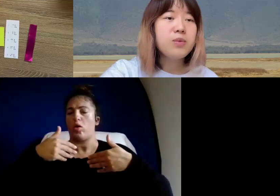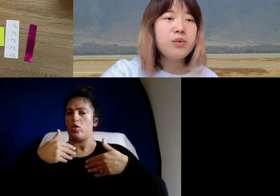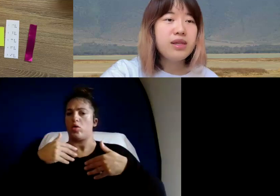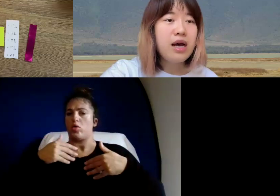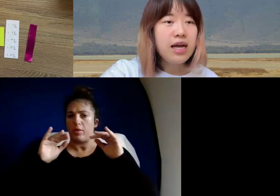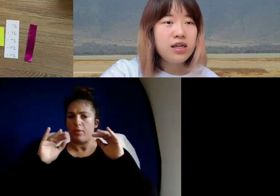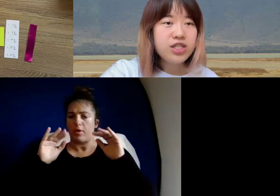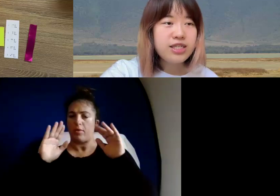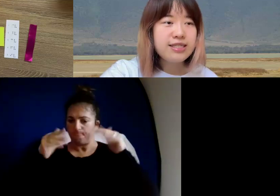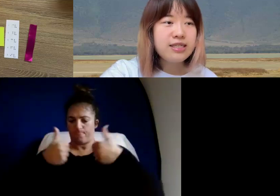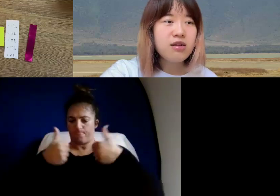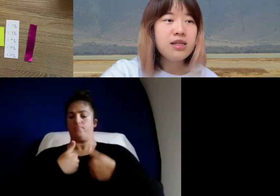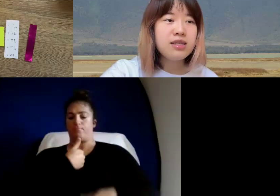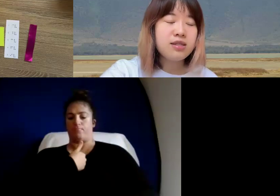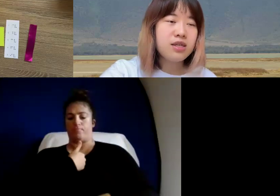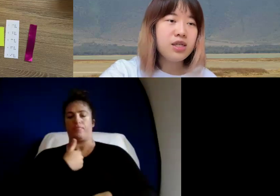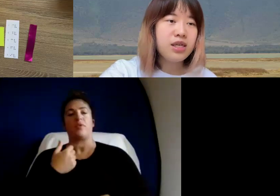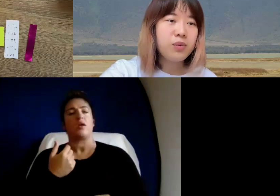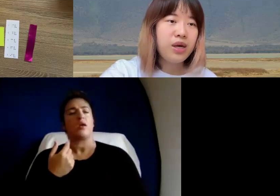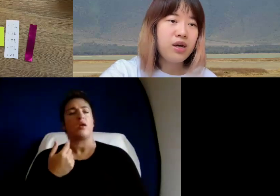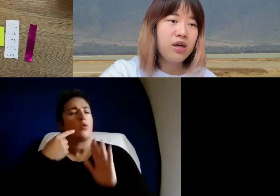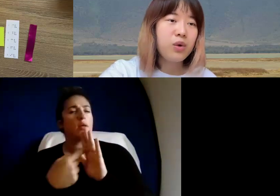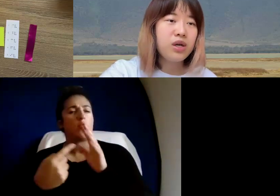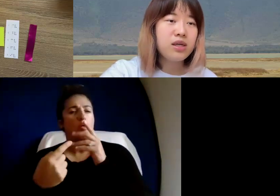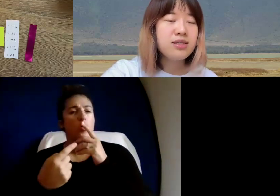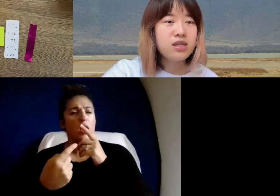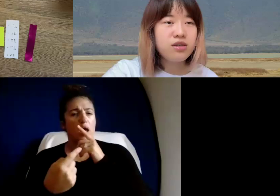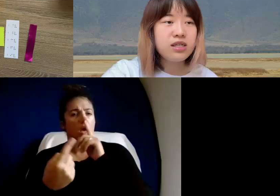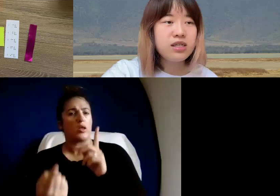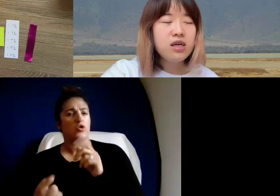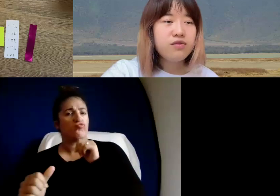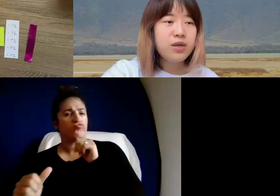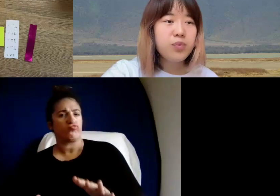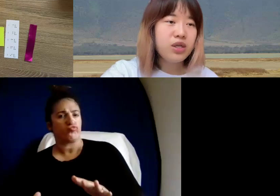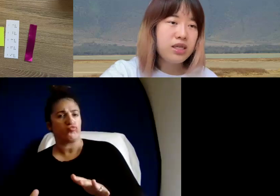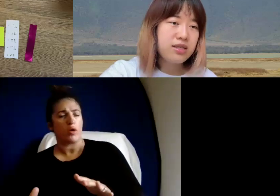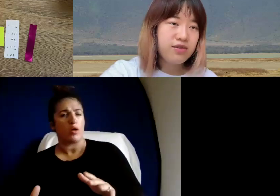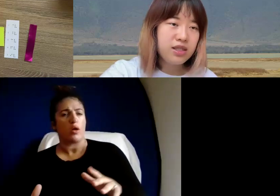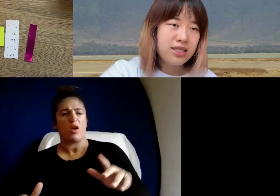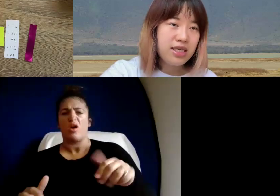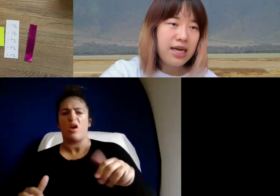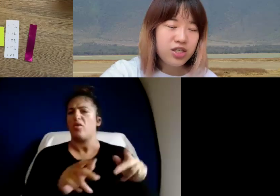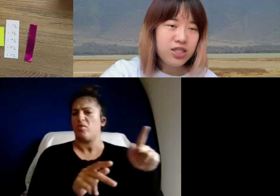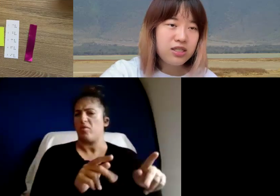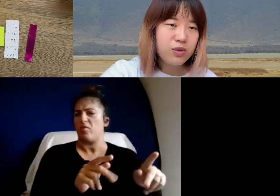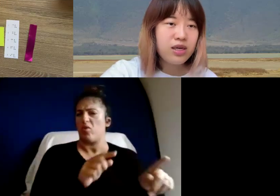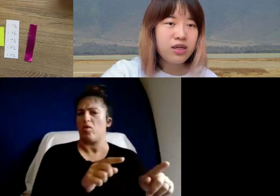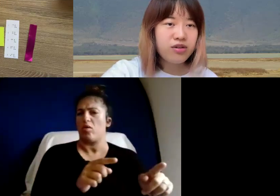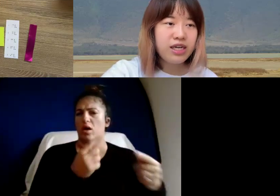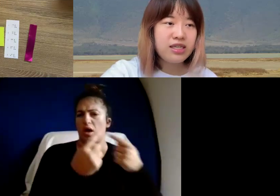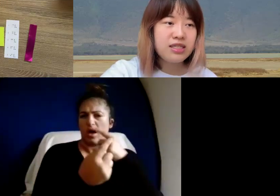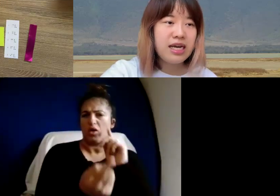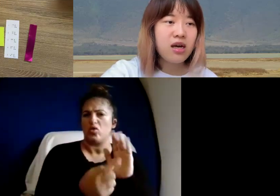example, someone without allergies is not necessarily aware or considerate of the importance of listing allergens